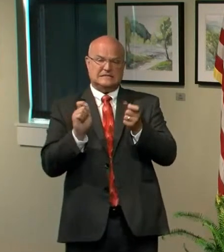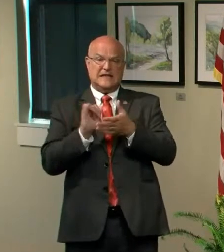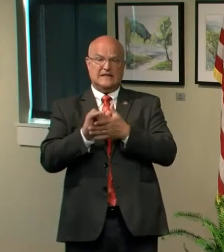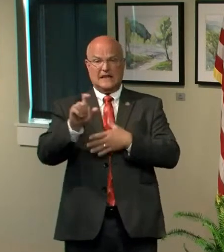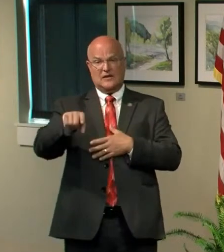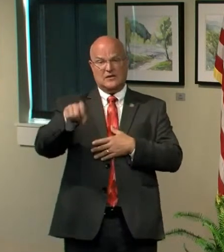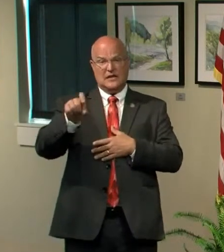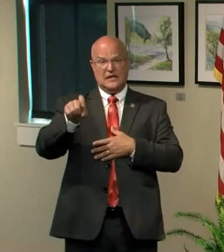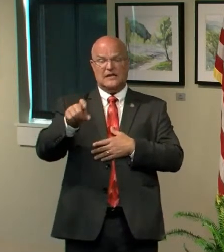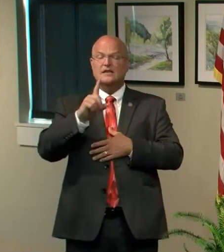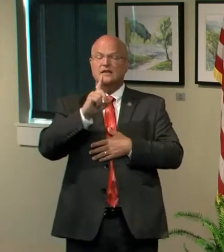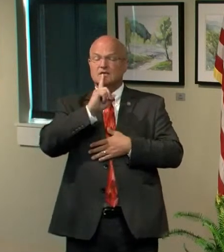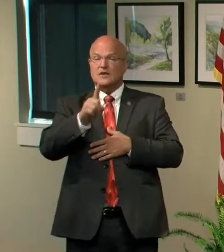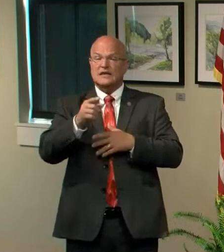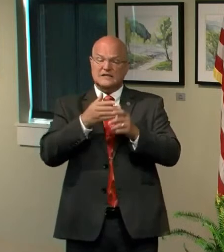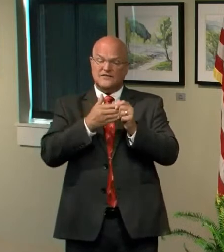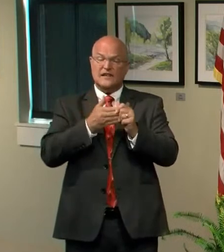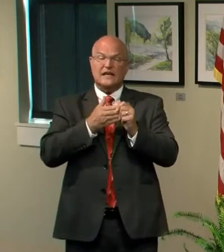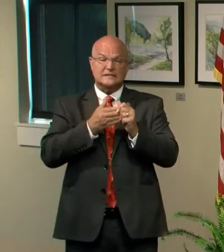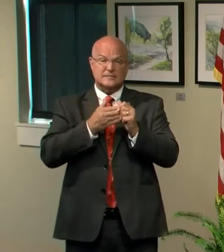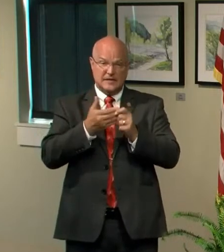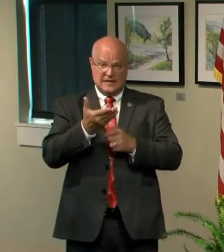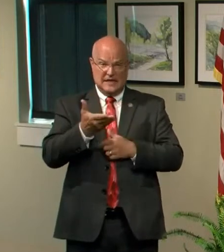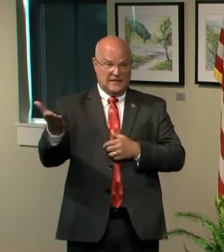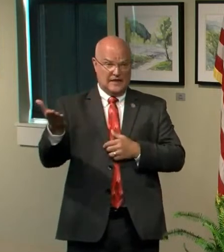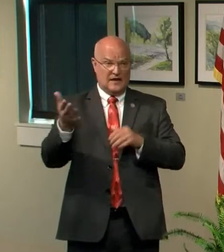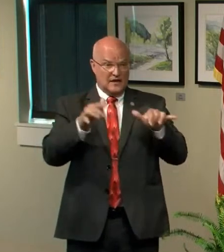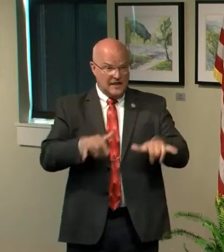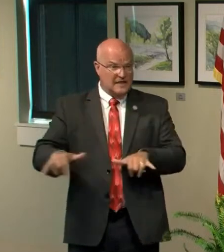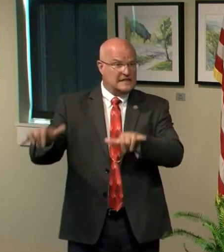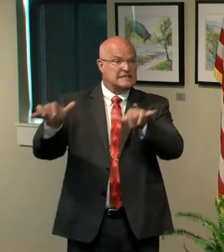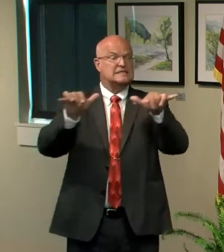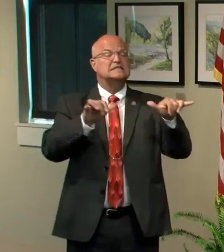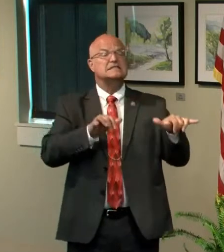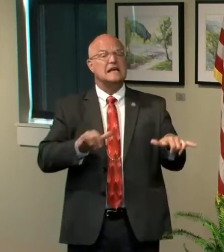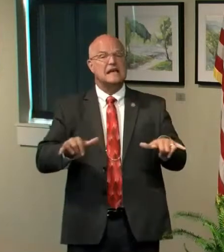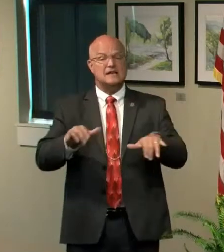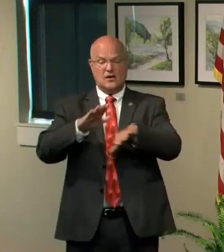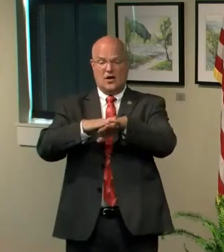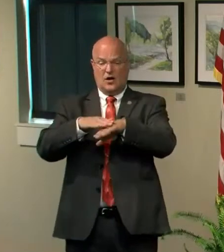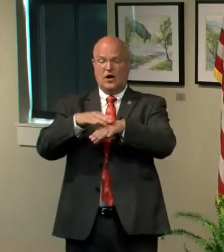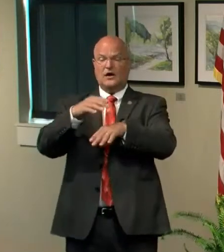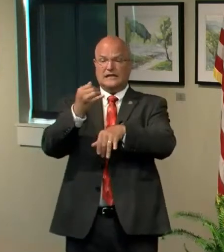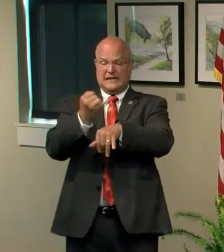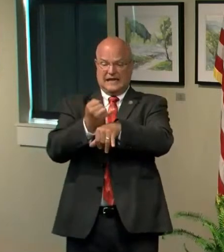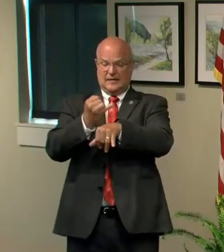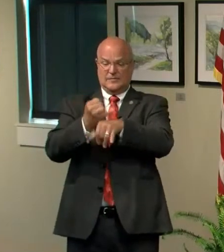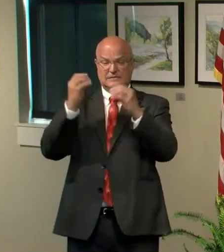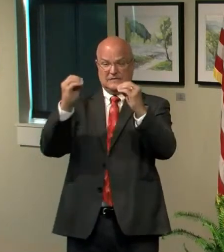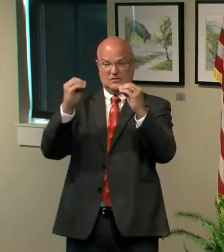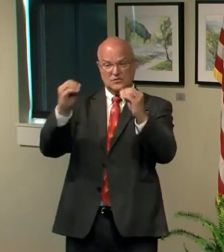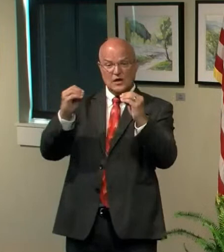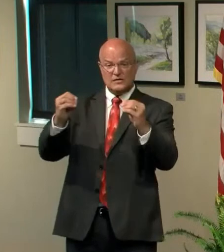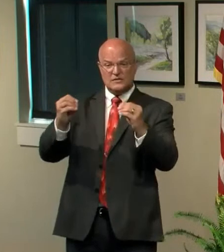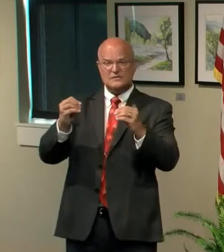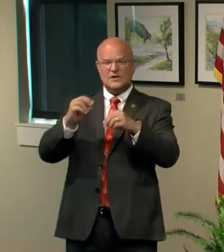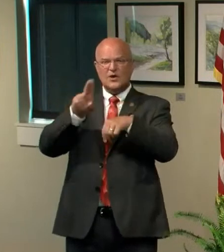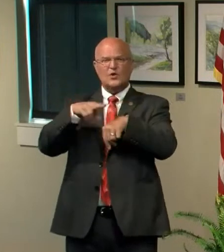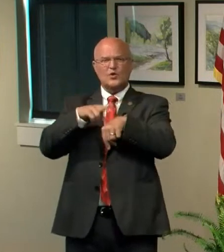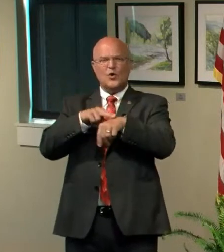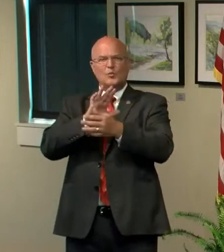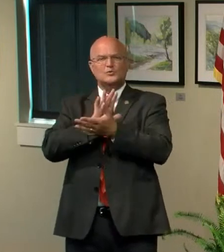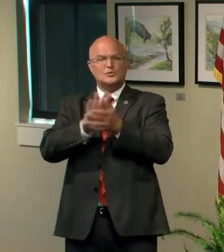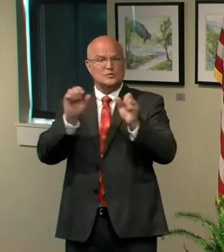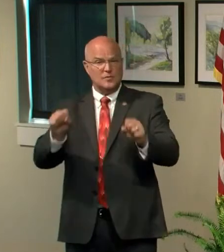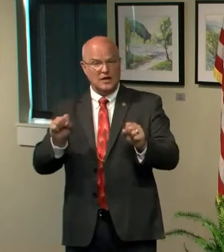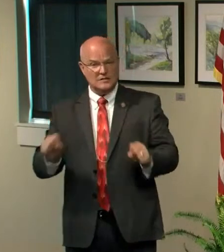are needed. So there is flexibility there. The standard is on-site instruction. Let's have as normal a school year